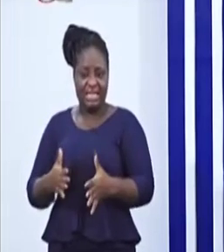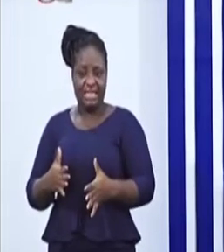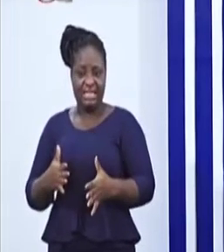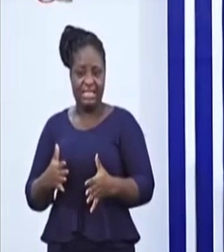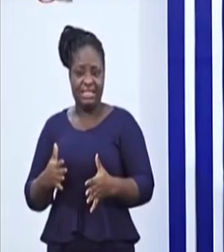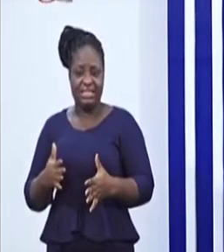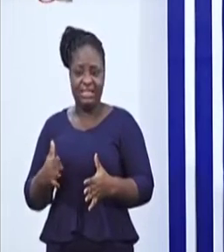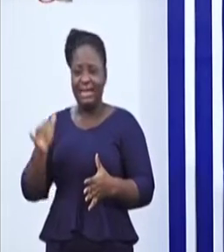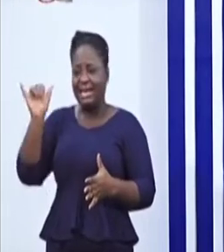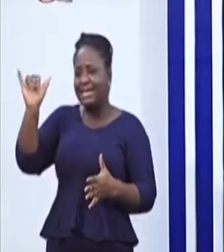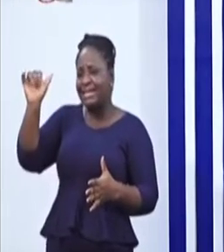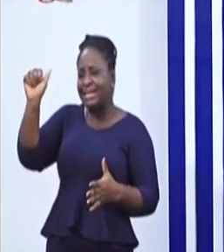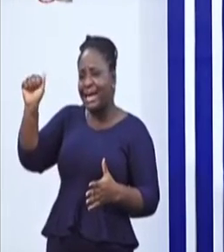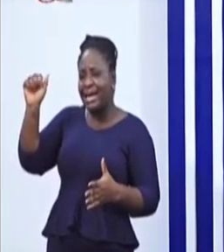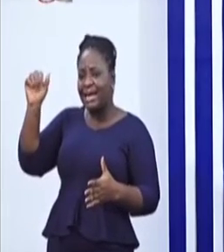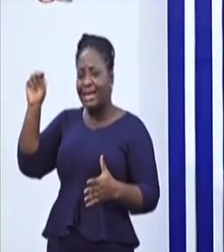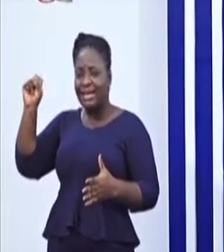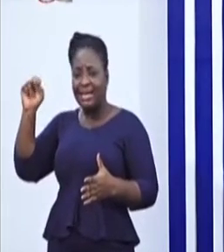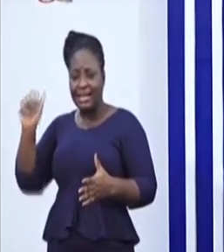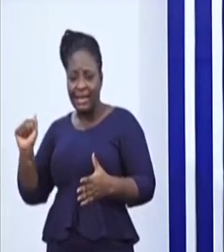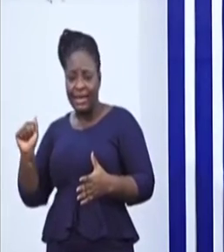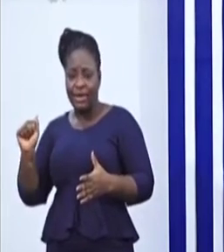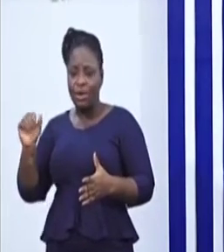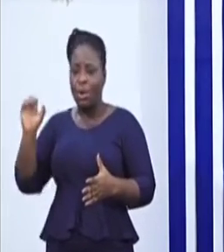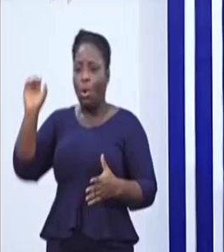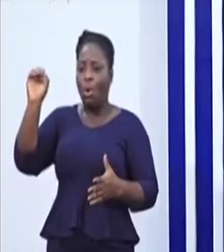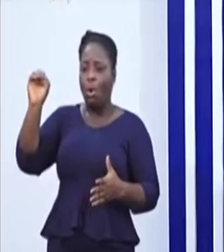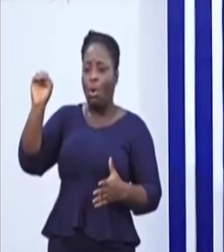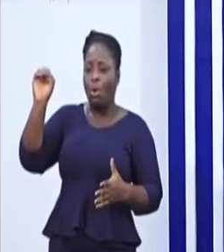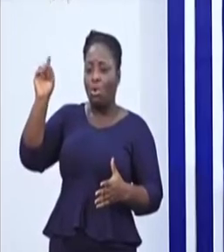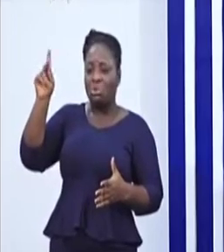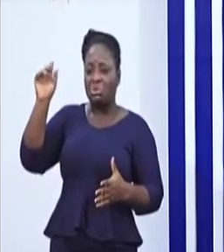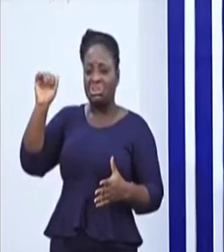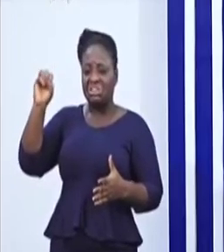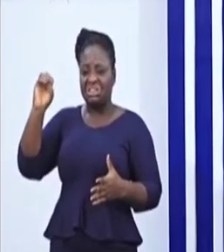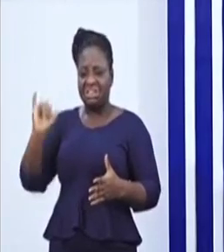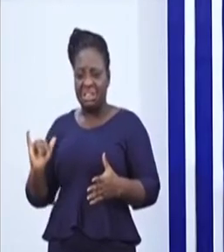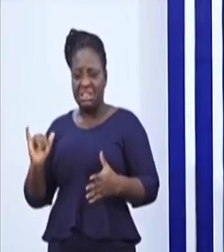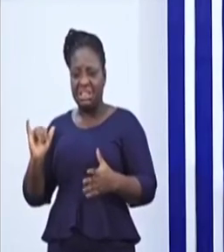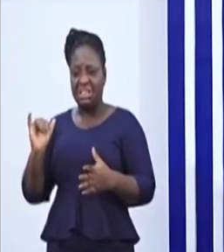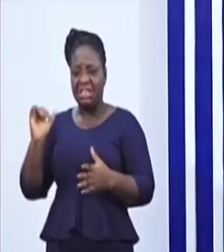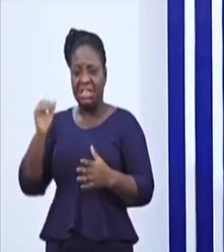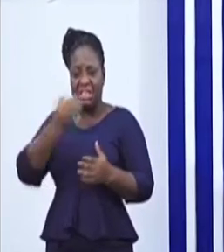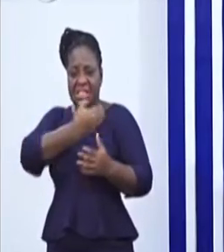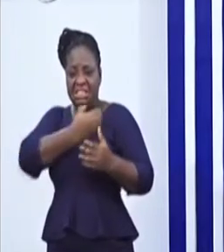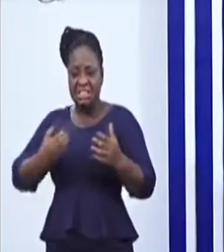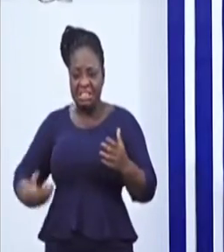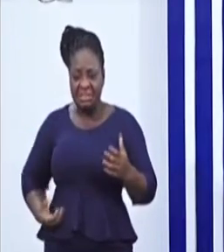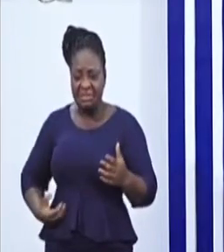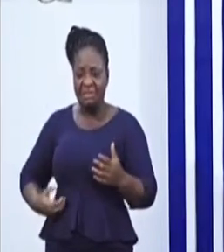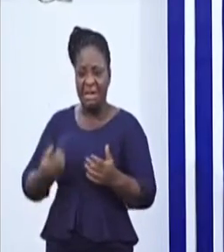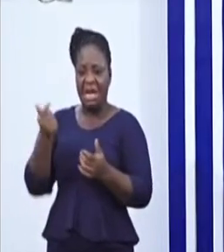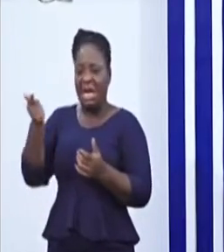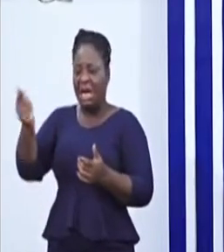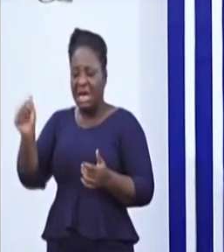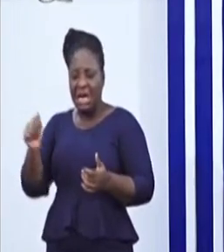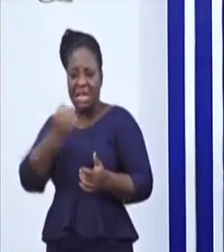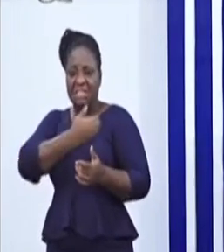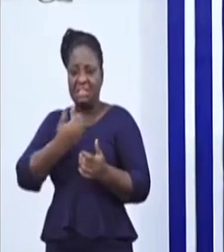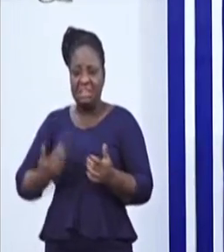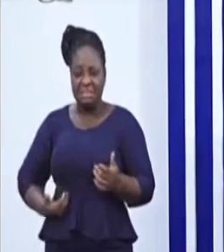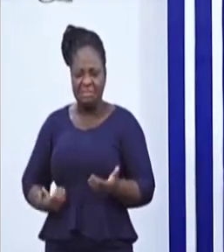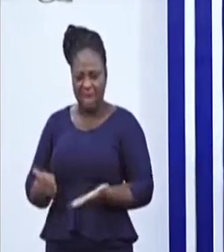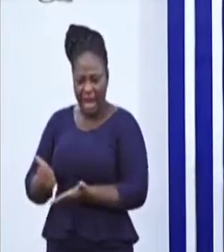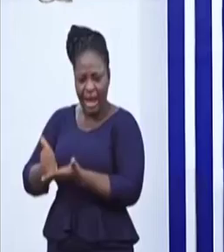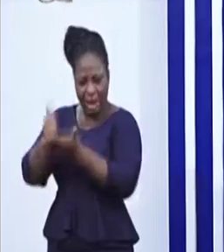the Yana, Dochinhine, Osumanche, Nana Nkasa Bwedu, just to mention a few who are helping